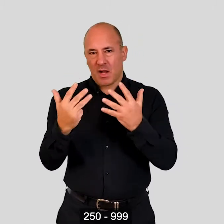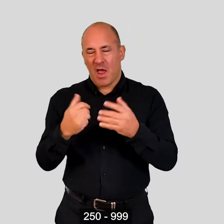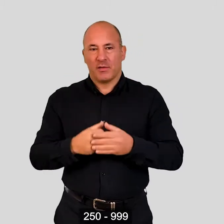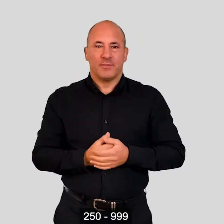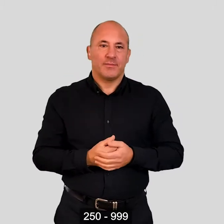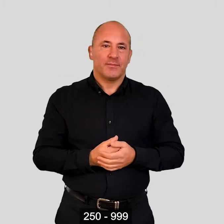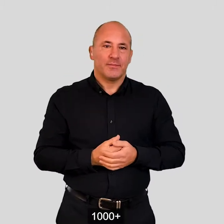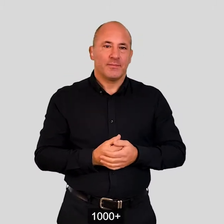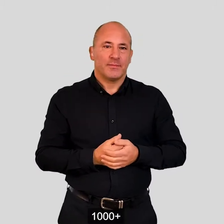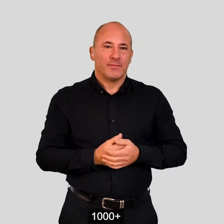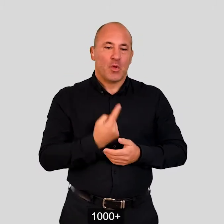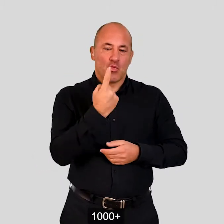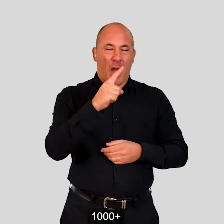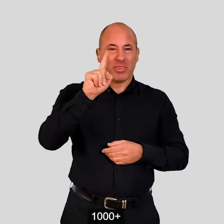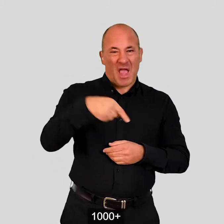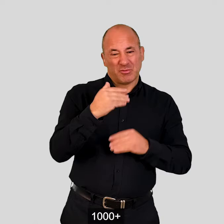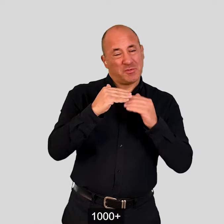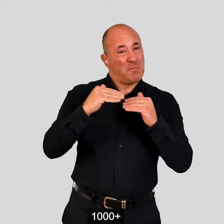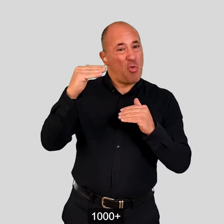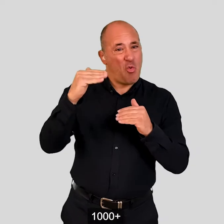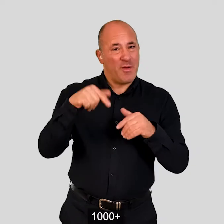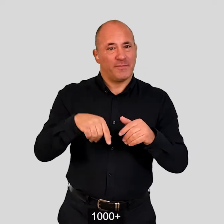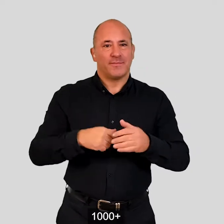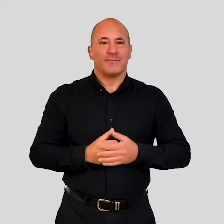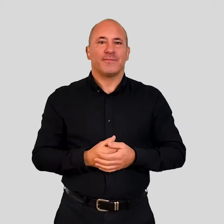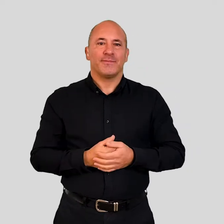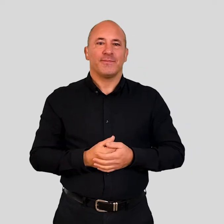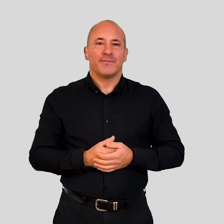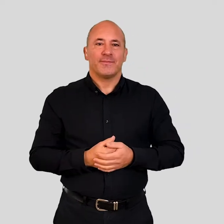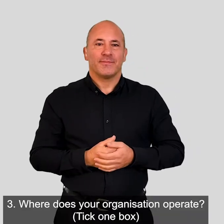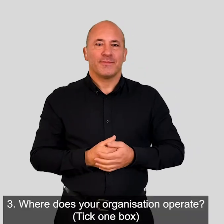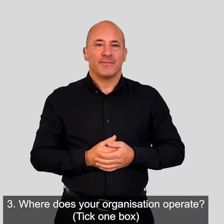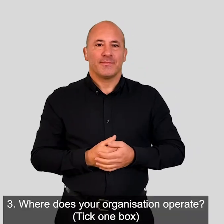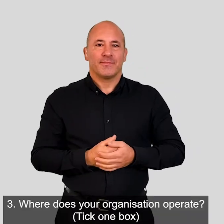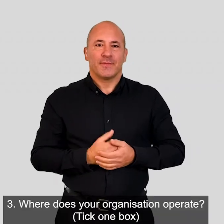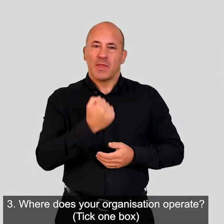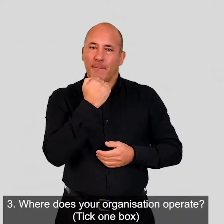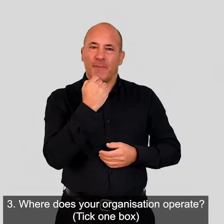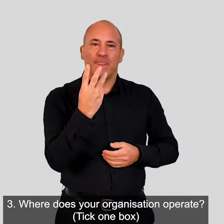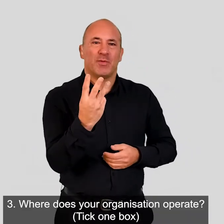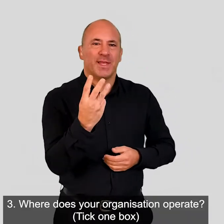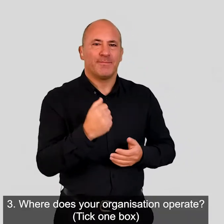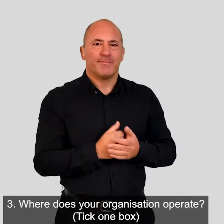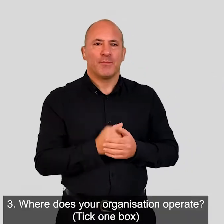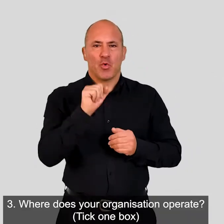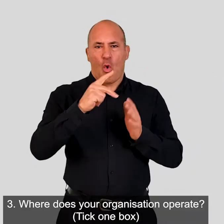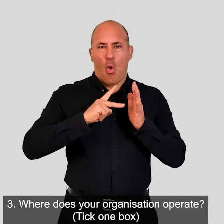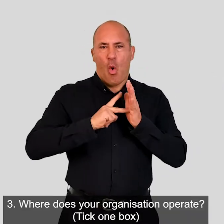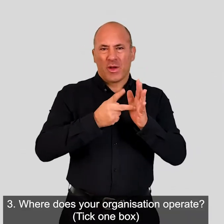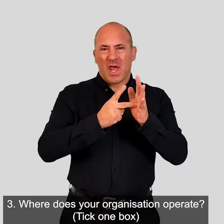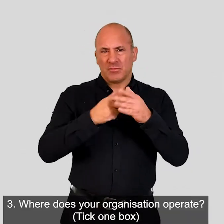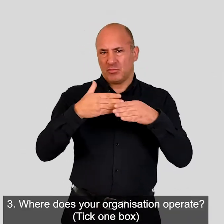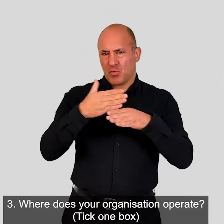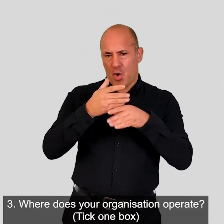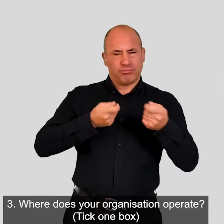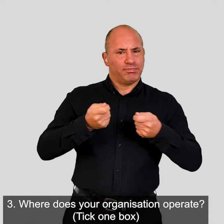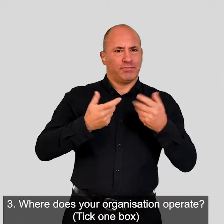999, 1,000 plus. 3. Where does your organization operate? Tick